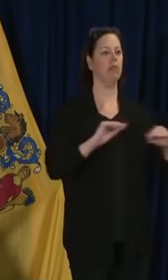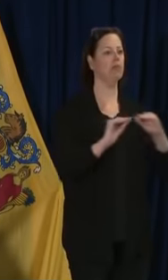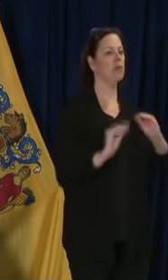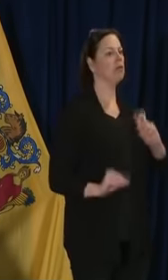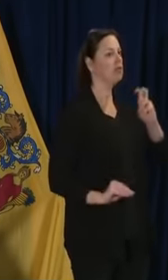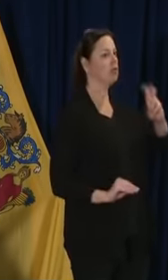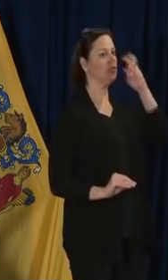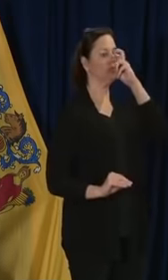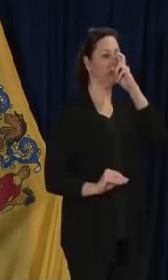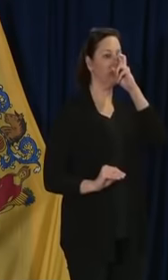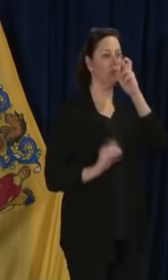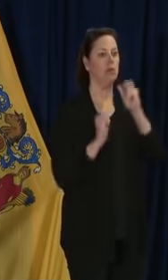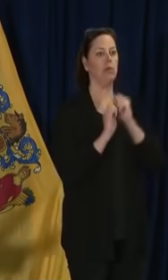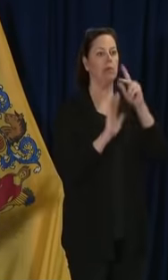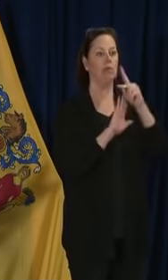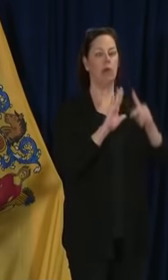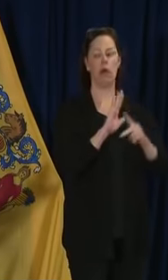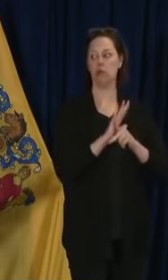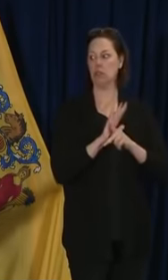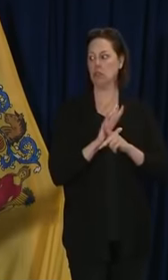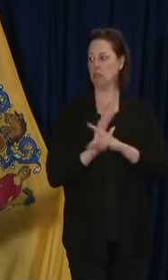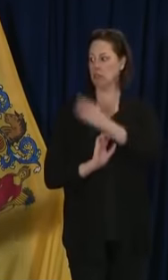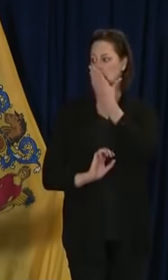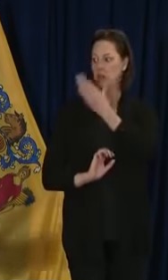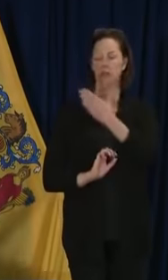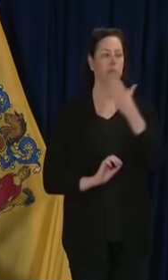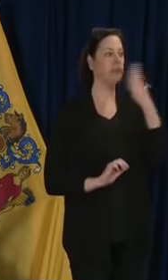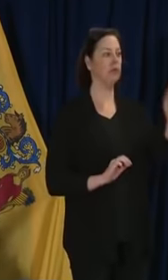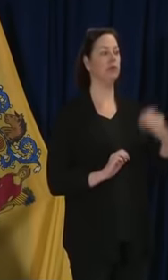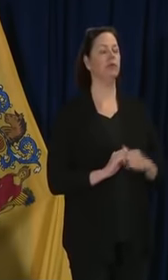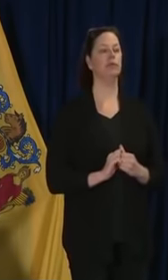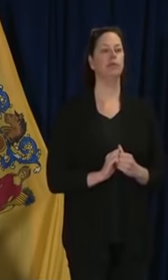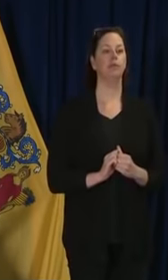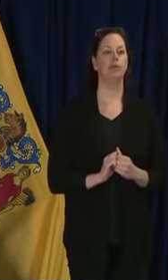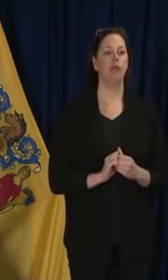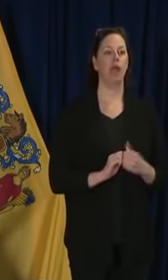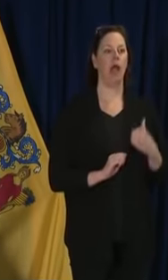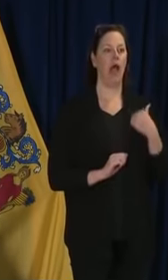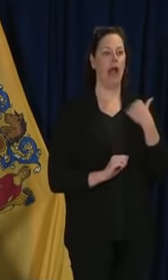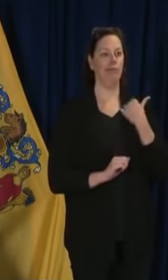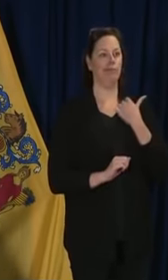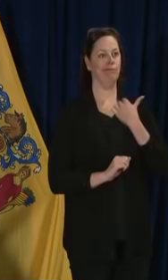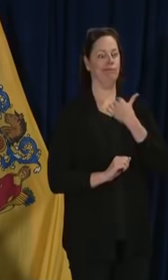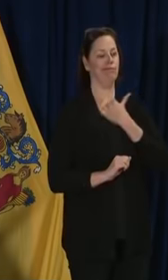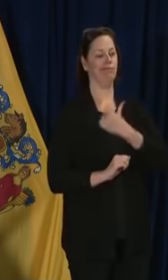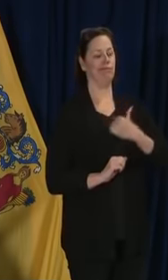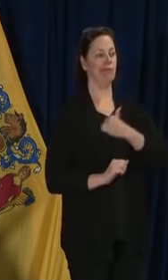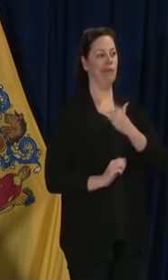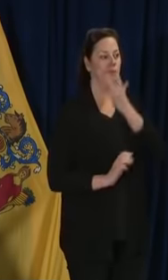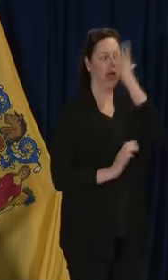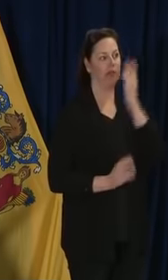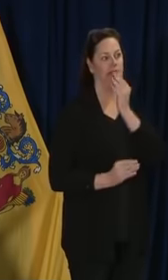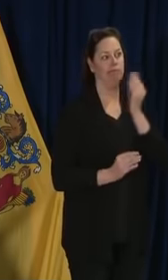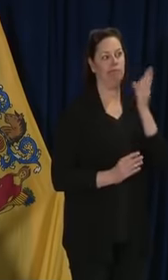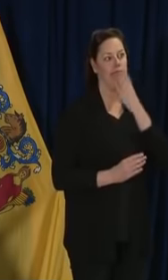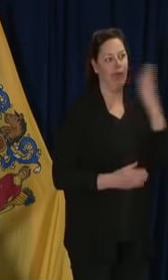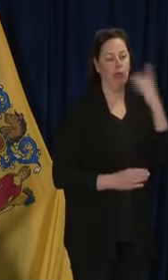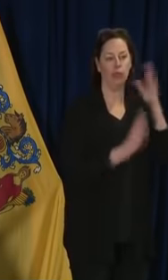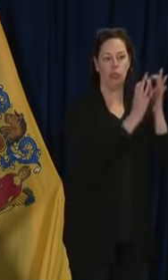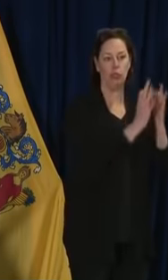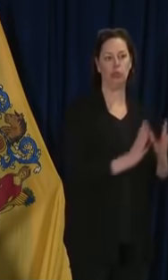of social distancing. By the way, thank you. And to your colleagues, thank you. I was remiss in not doing so the other day.